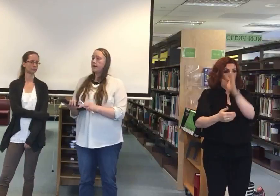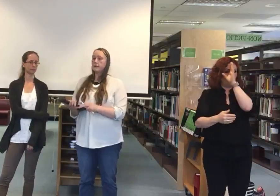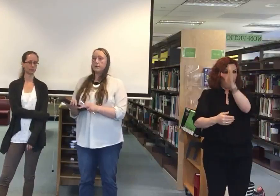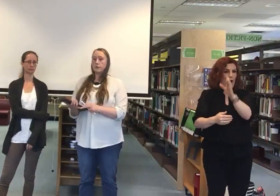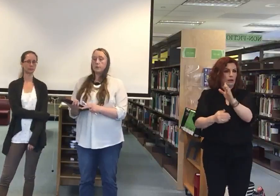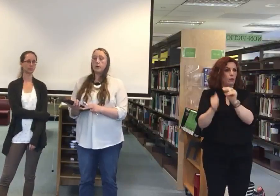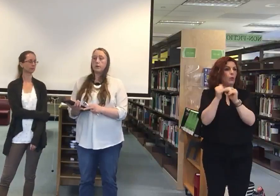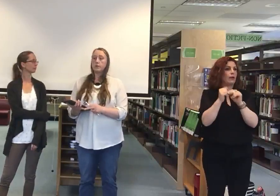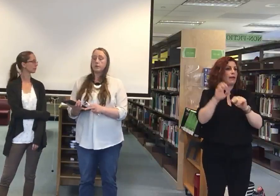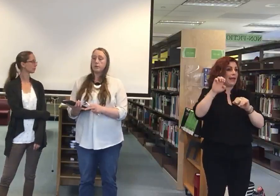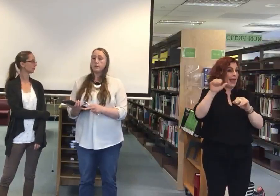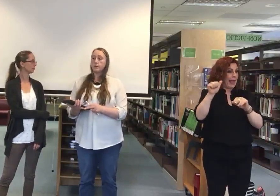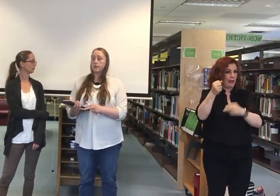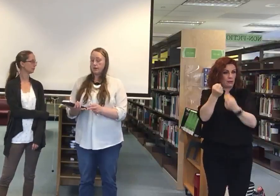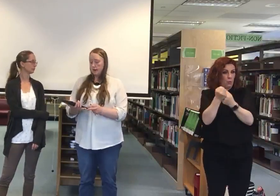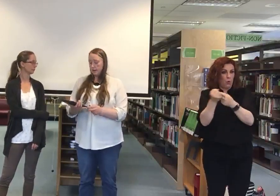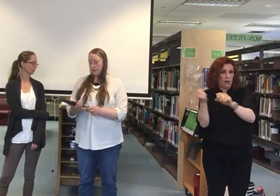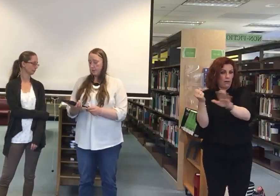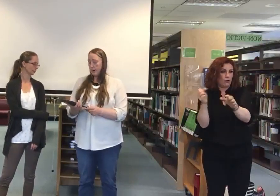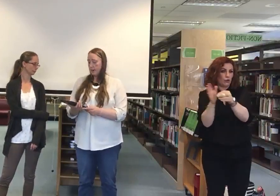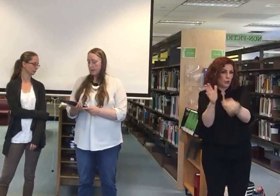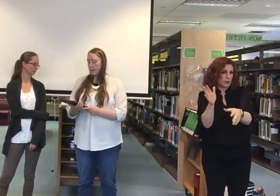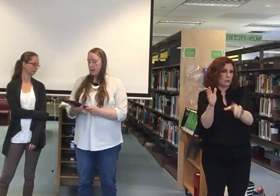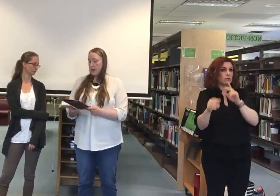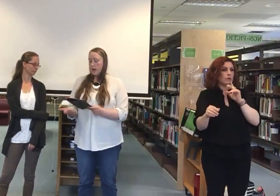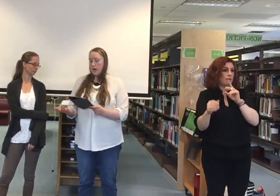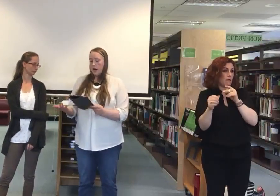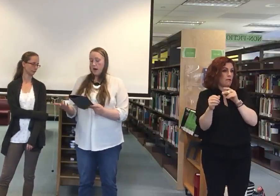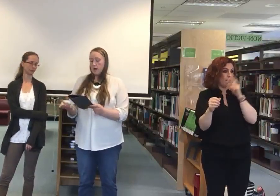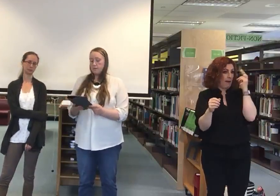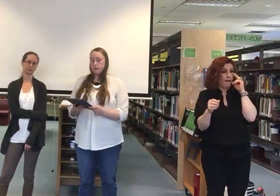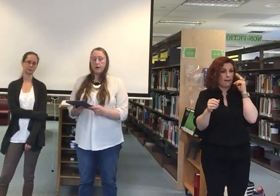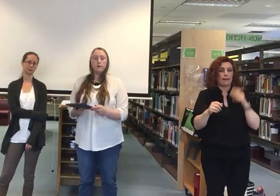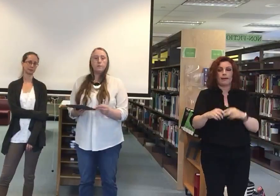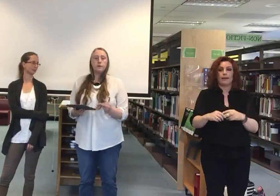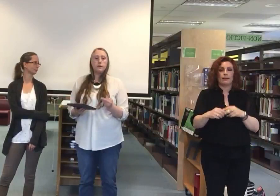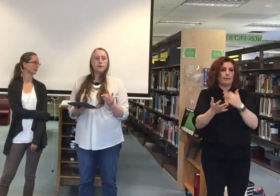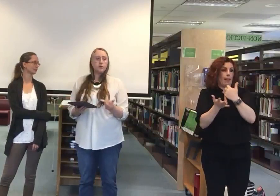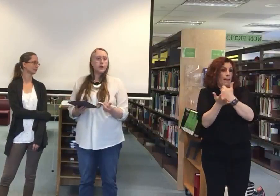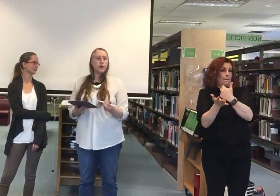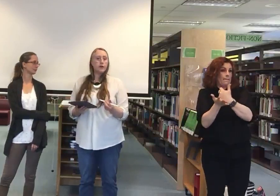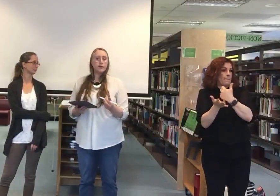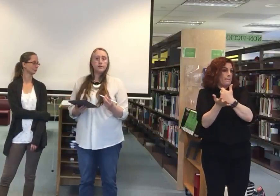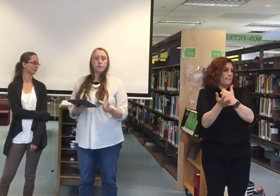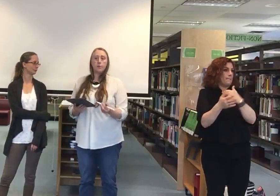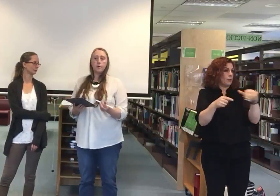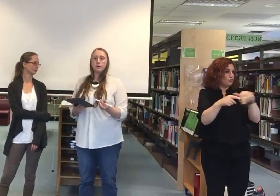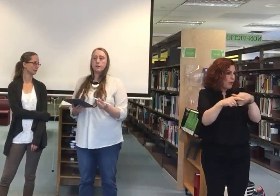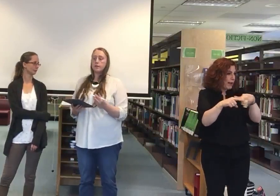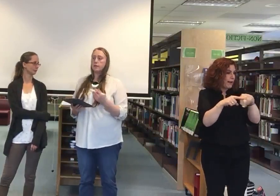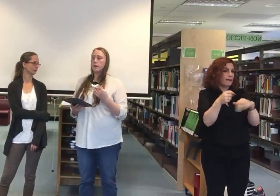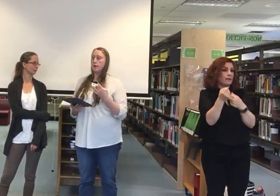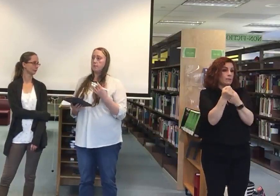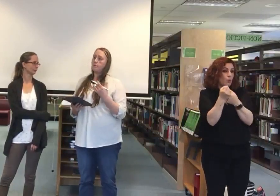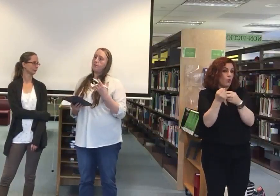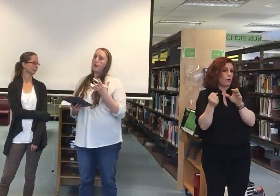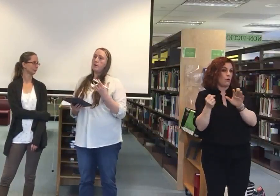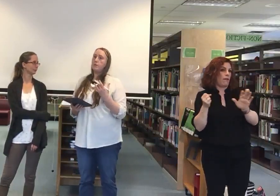with EAs supporting with students with deafblindness to help train and support